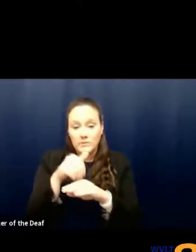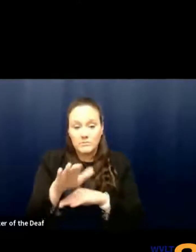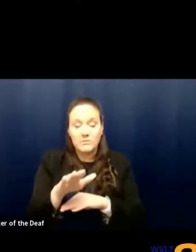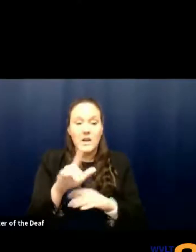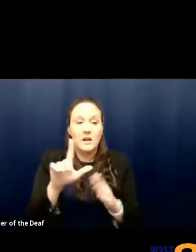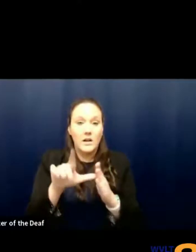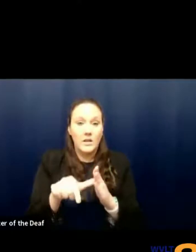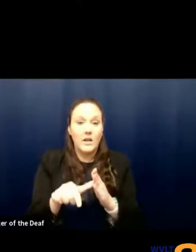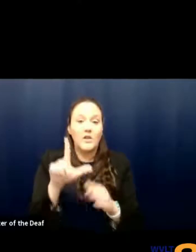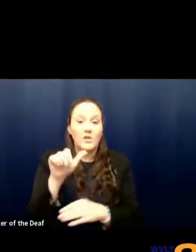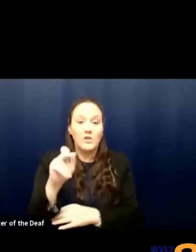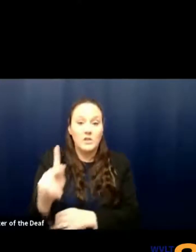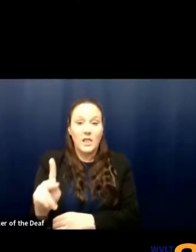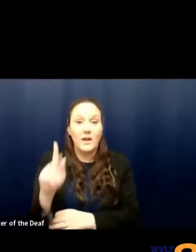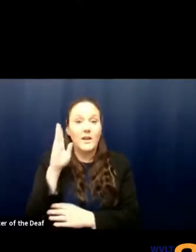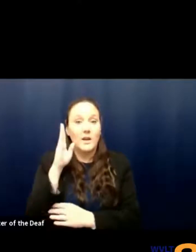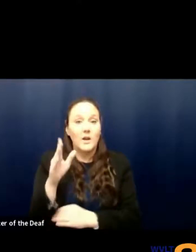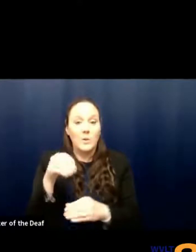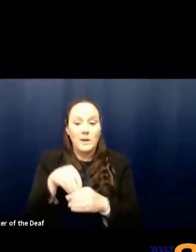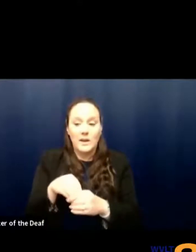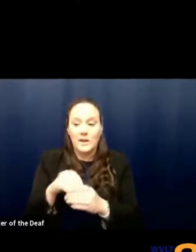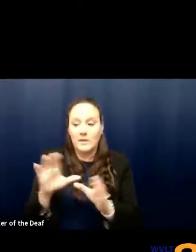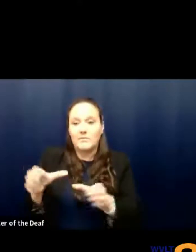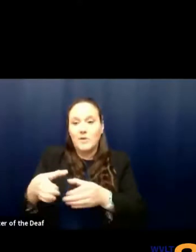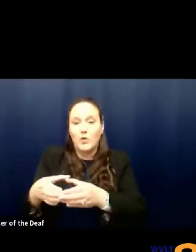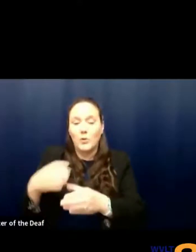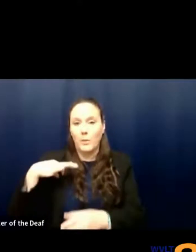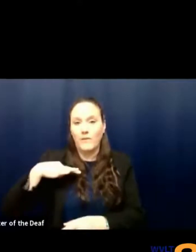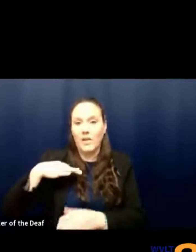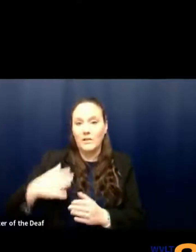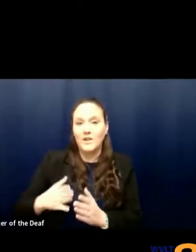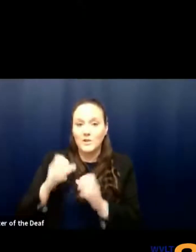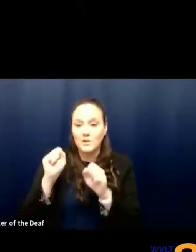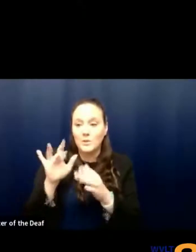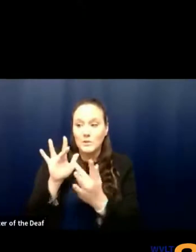essentially will put you in our pot of volunteers to be contacted to help with